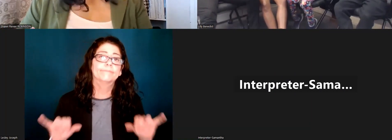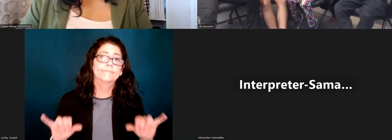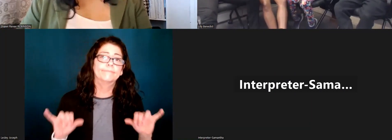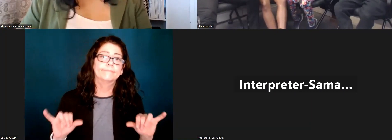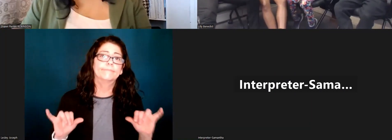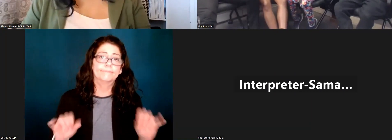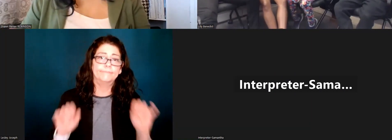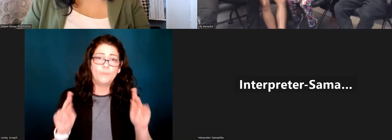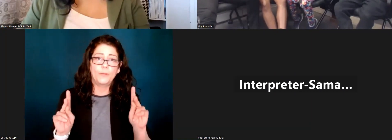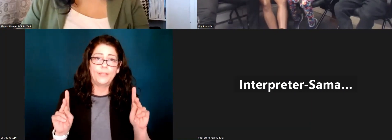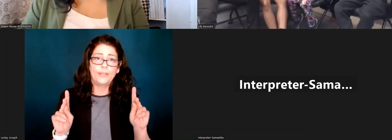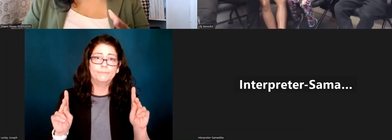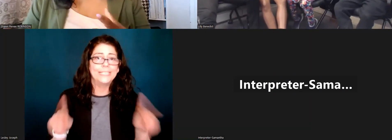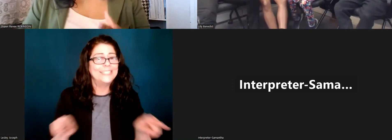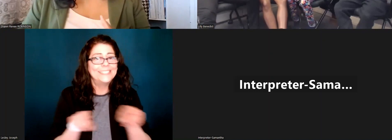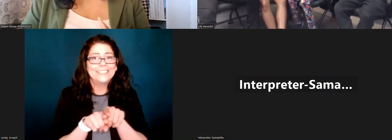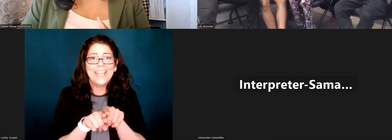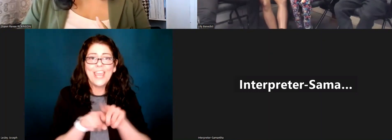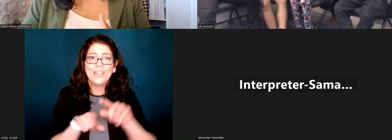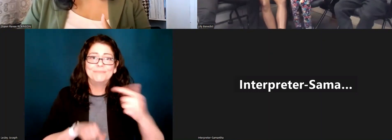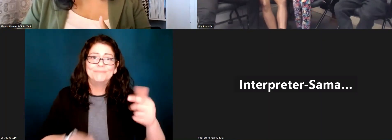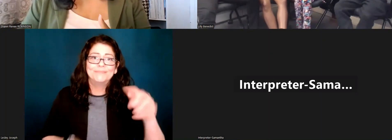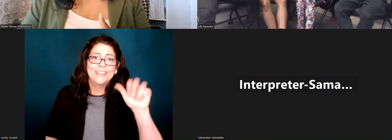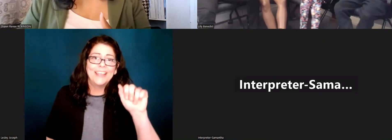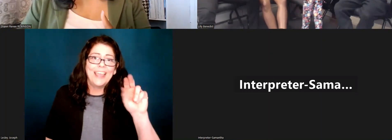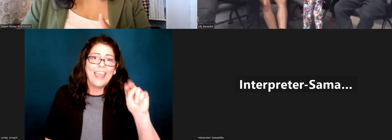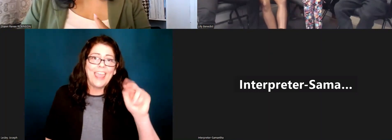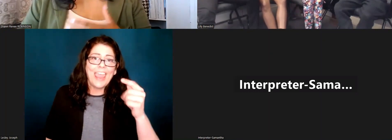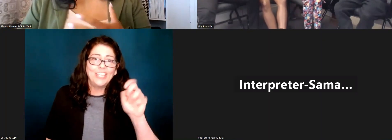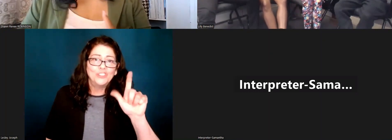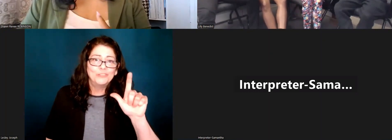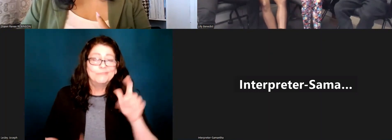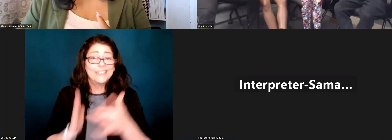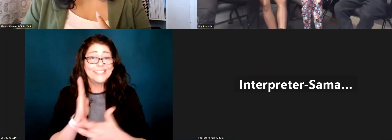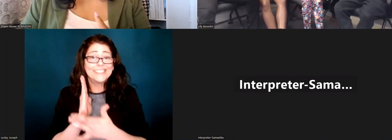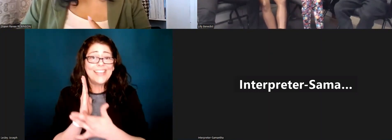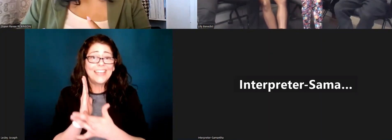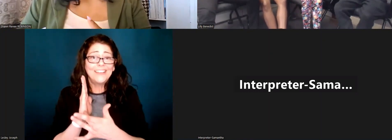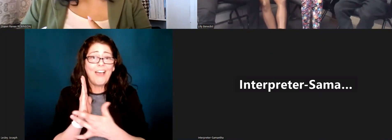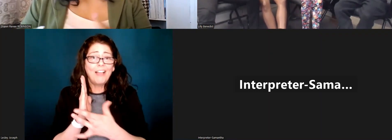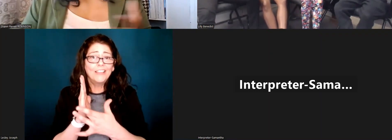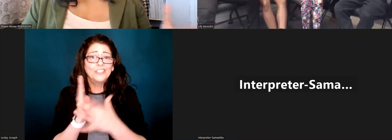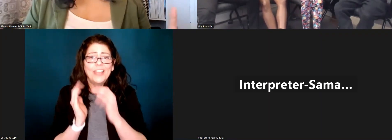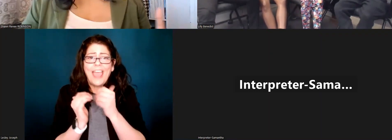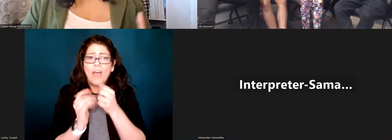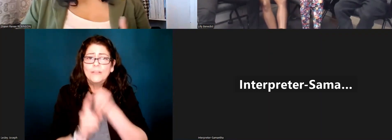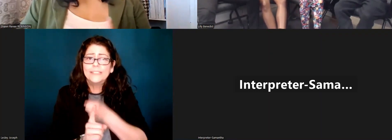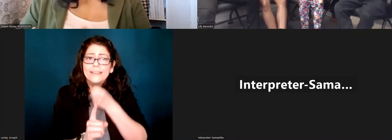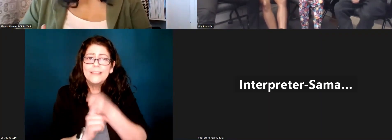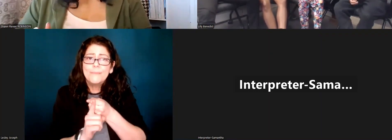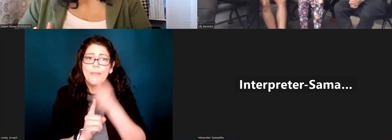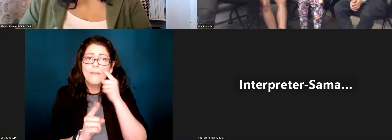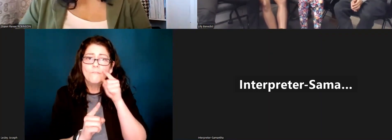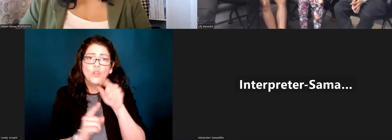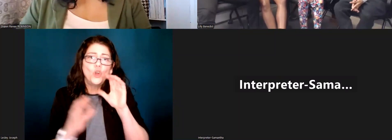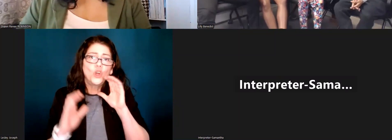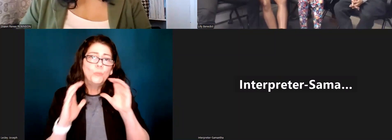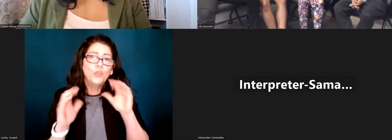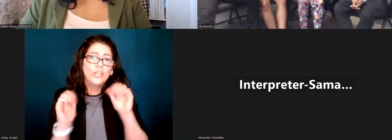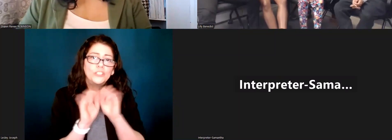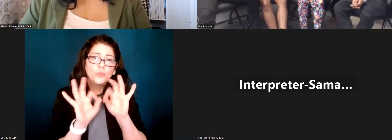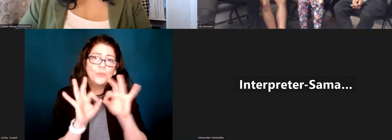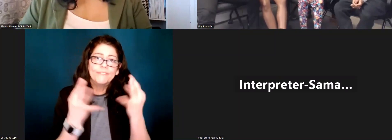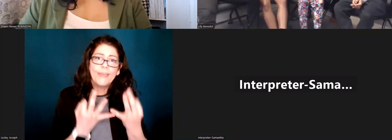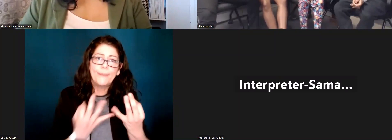And Angel, same question. How has technology helped you in communication with your family?